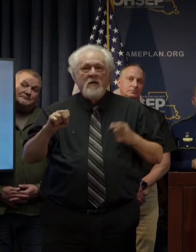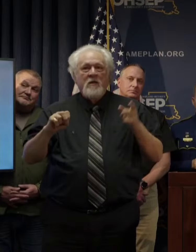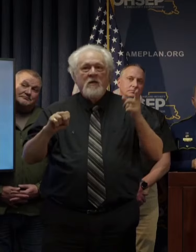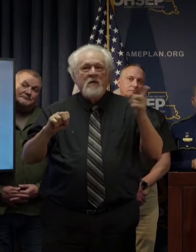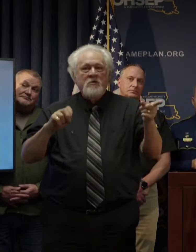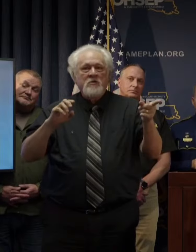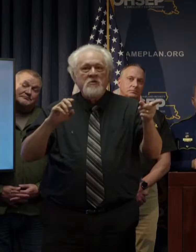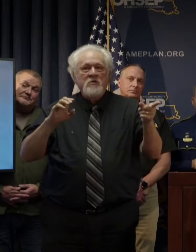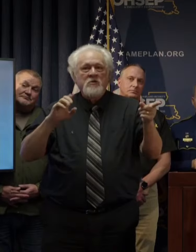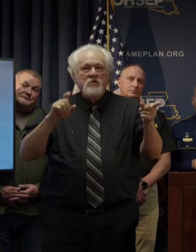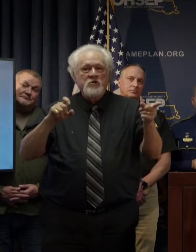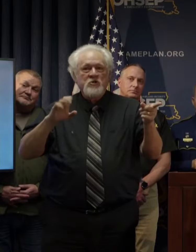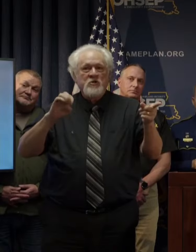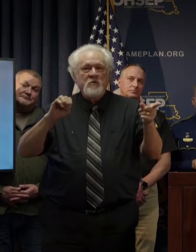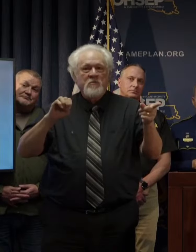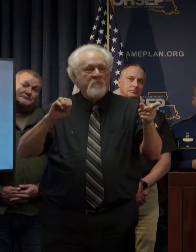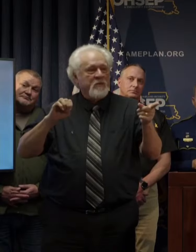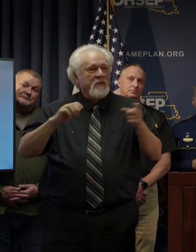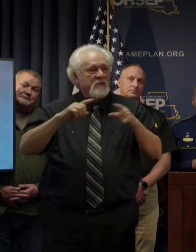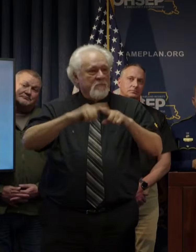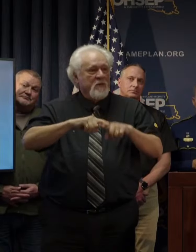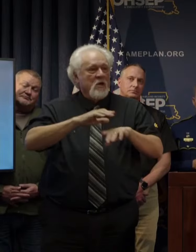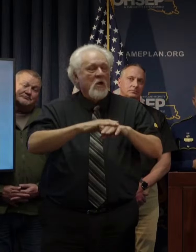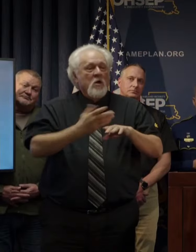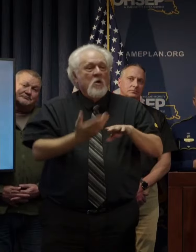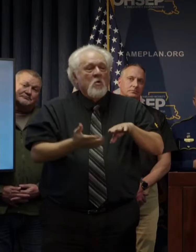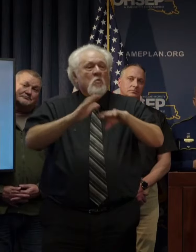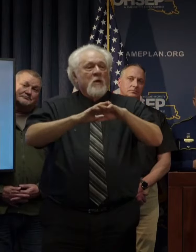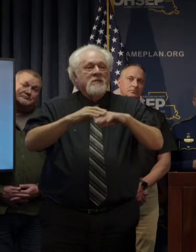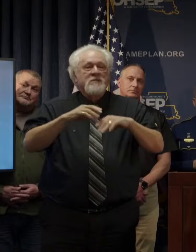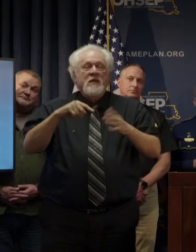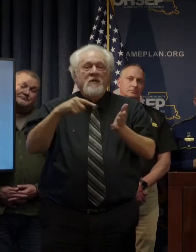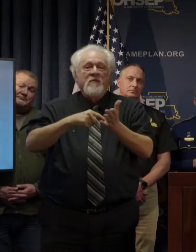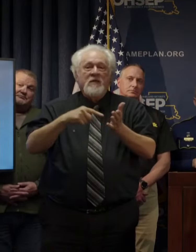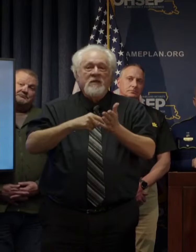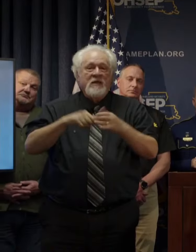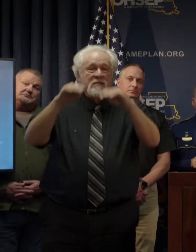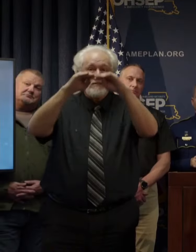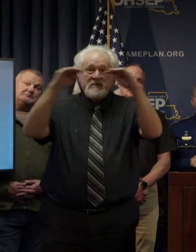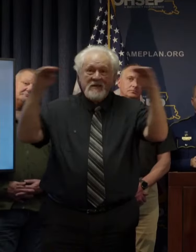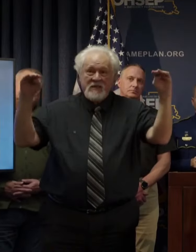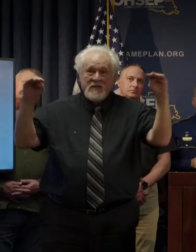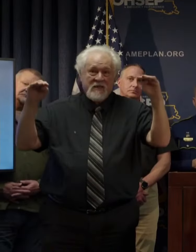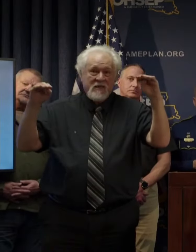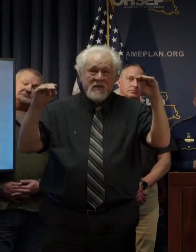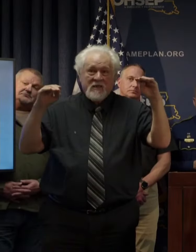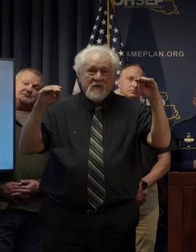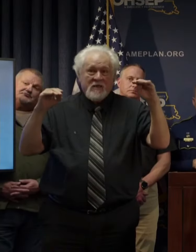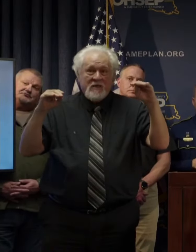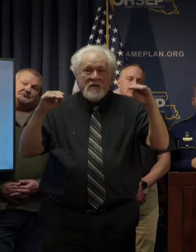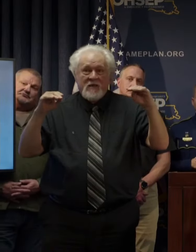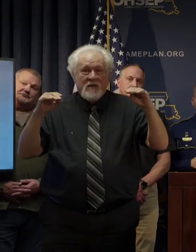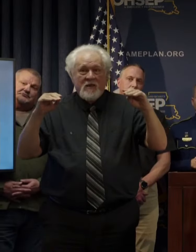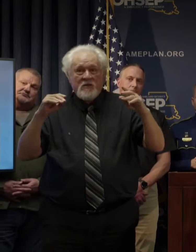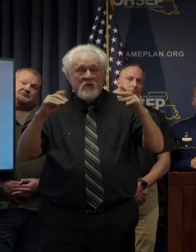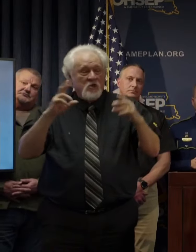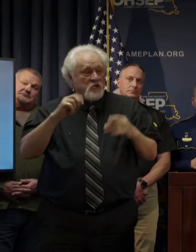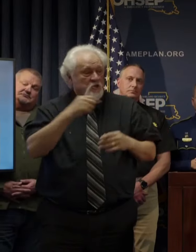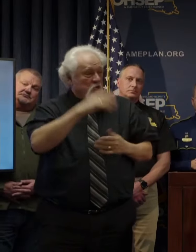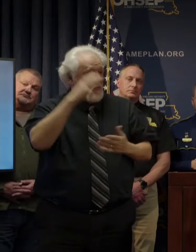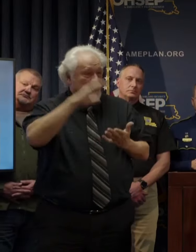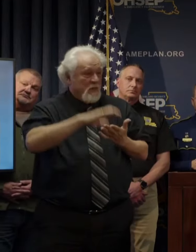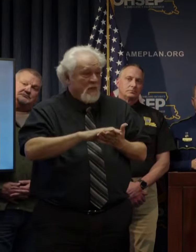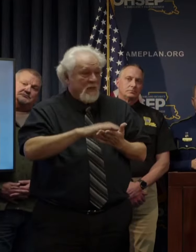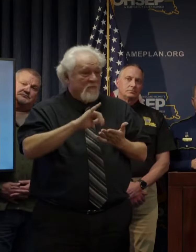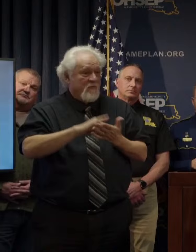be contingent on raising the debt ceiling or other factors if we're facing a weather event. Do you believe